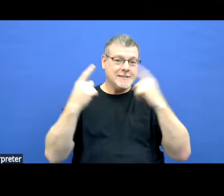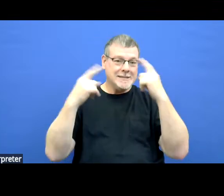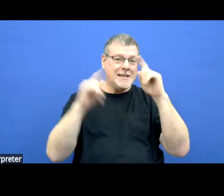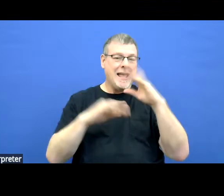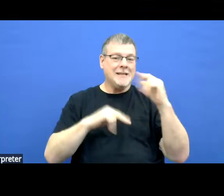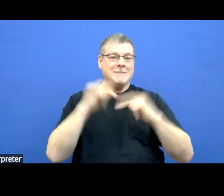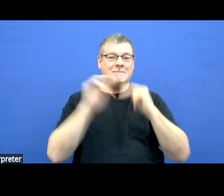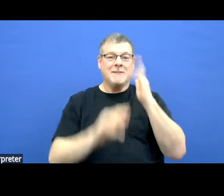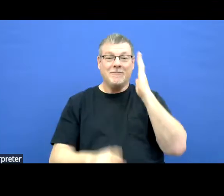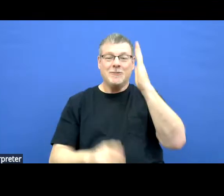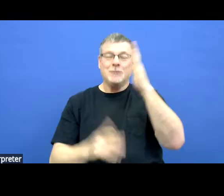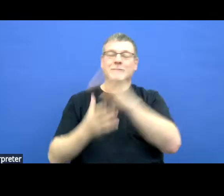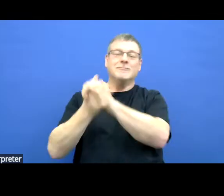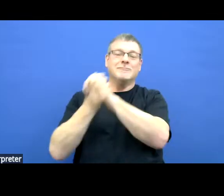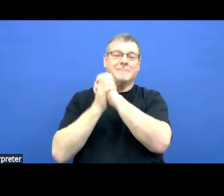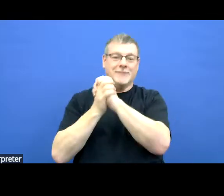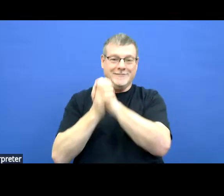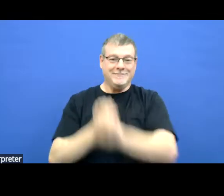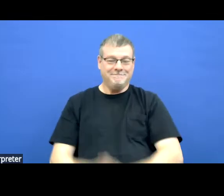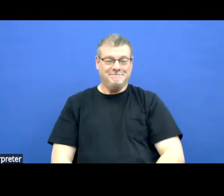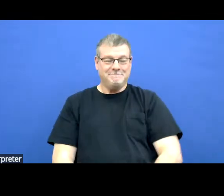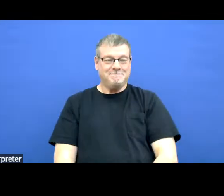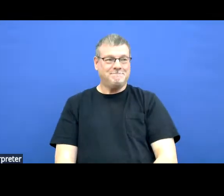your future. Congratulations.